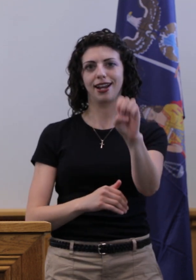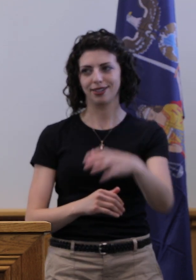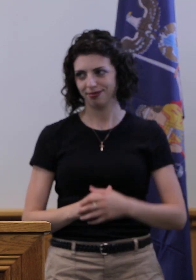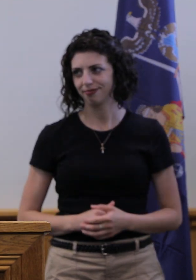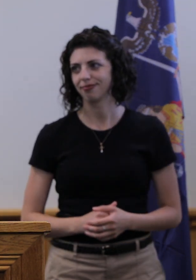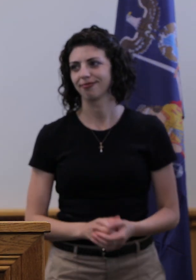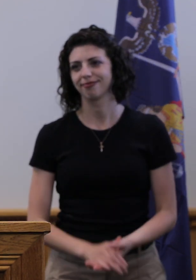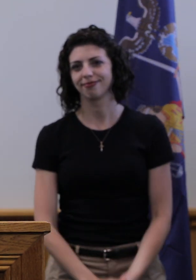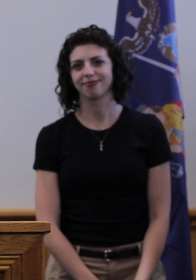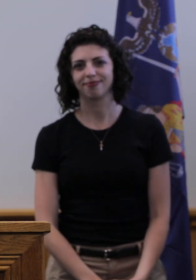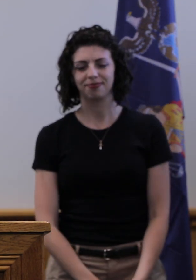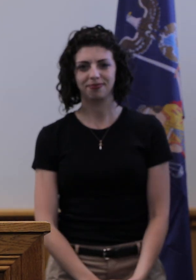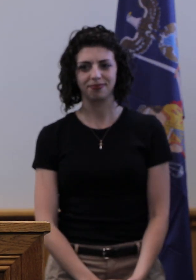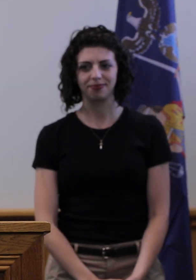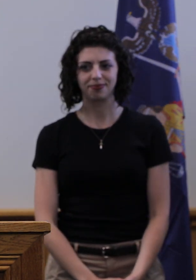Diane?